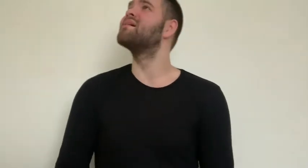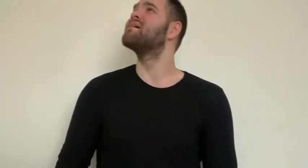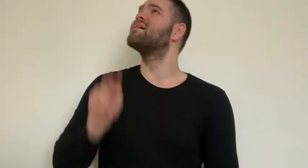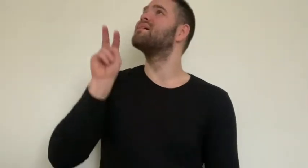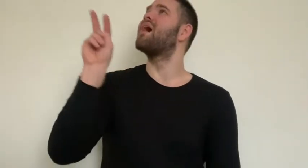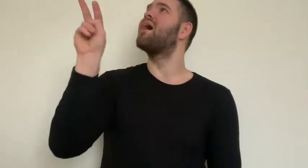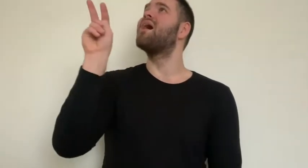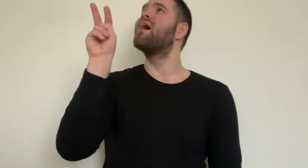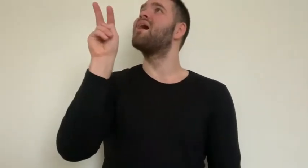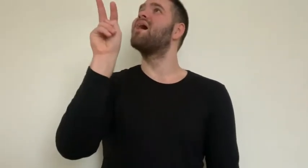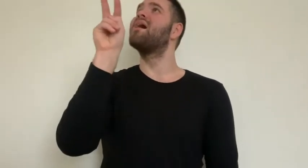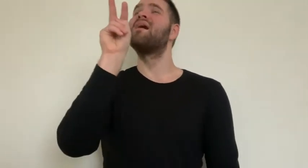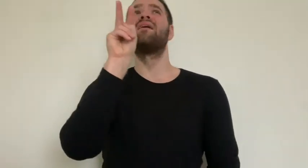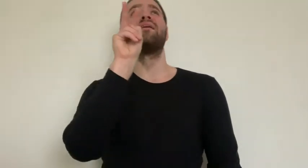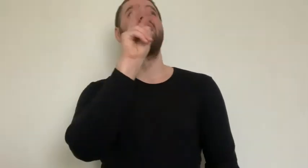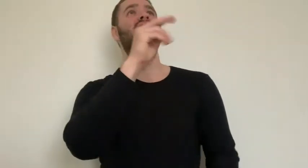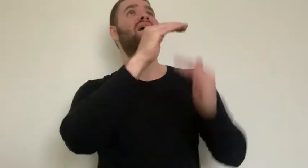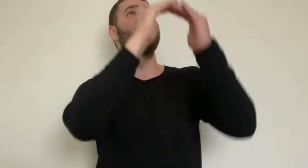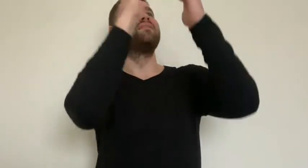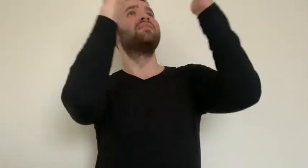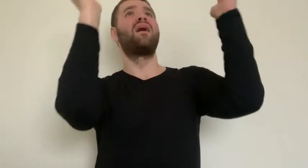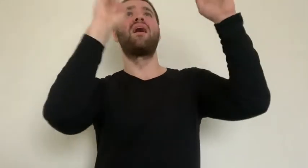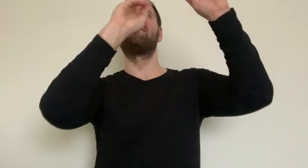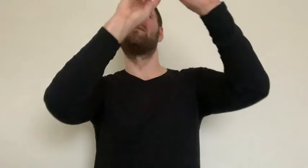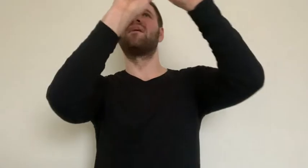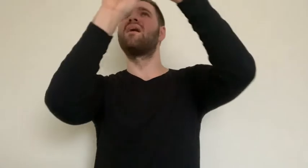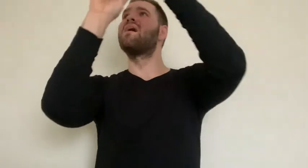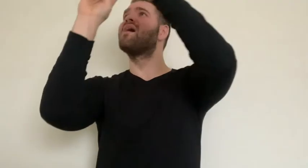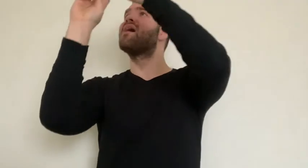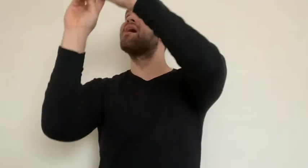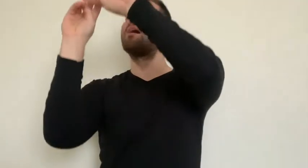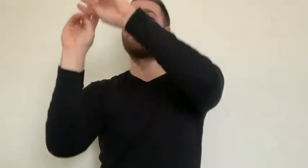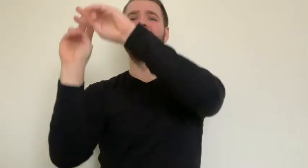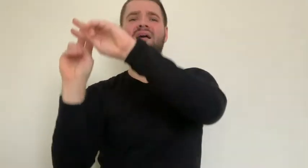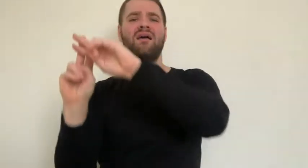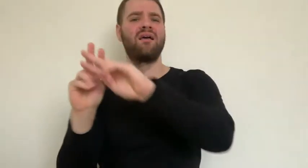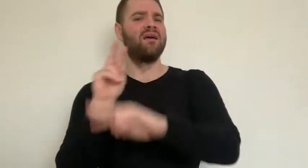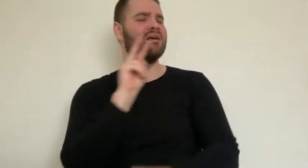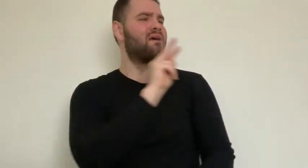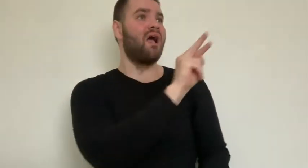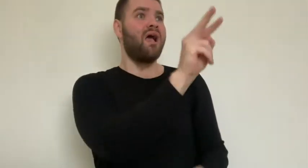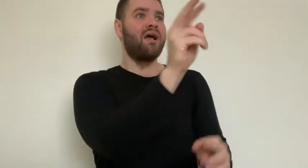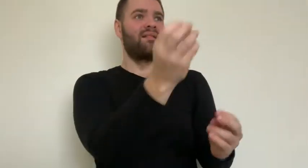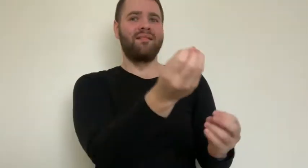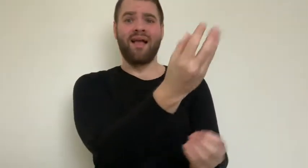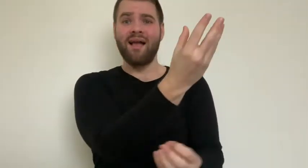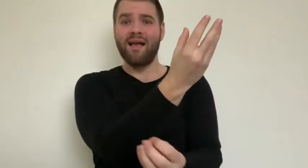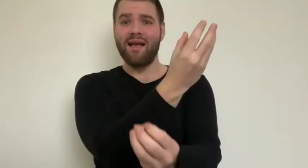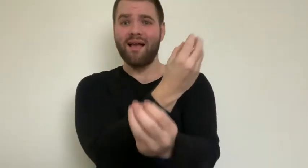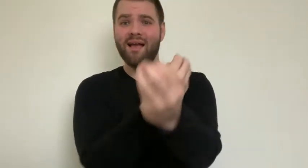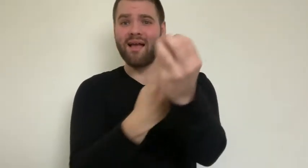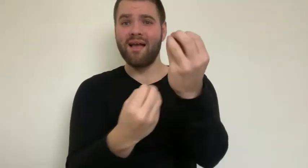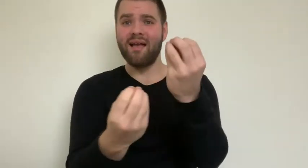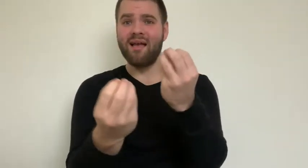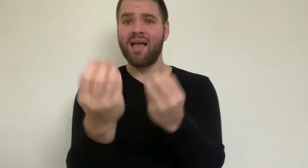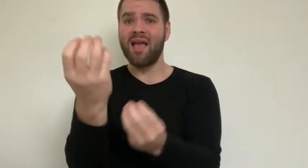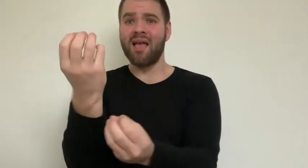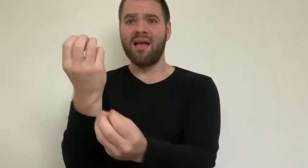Northern lights in our skies, plants that growing, open